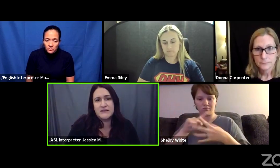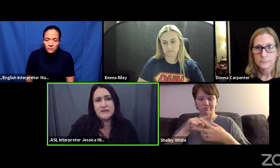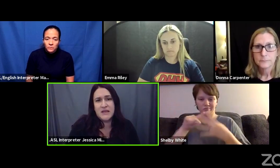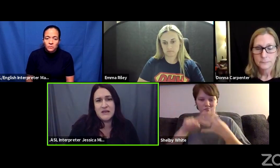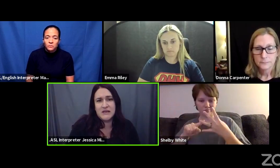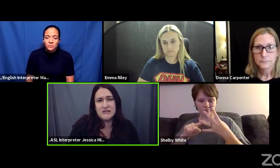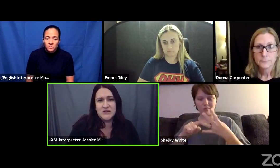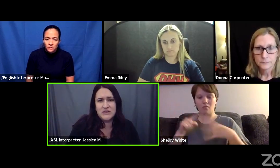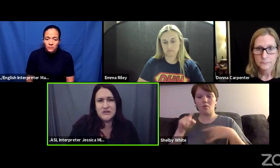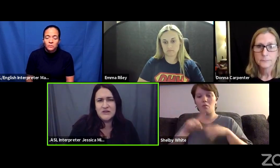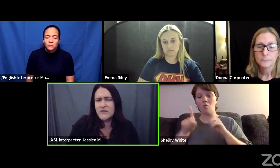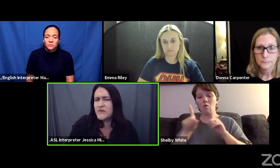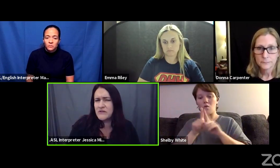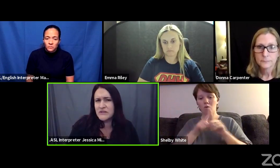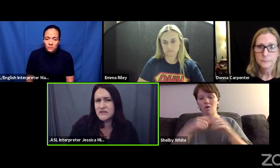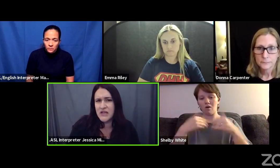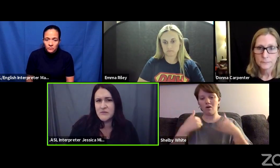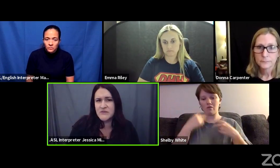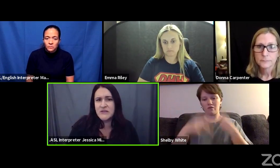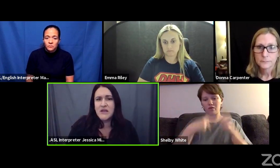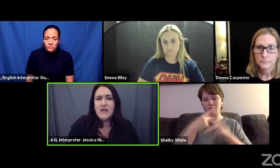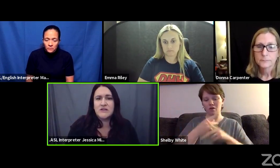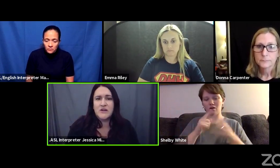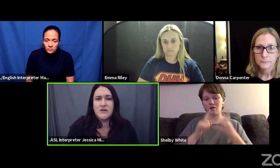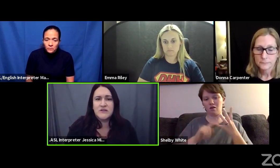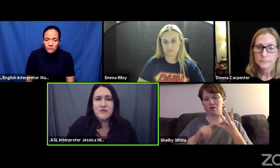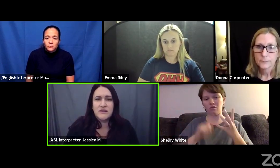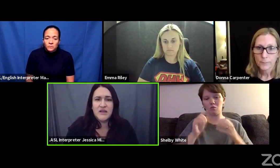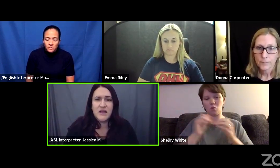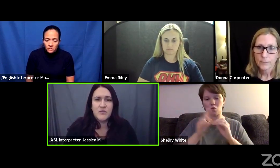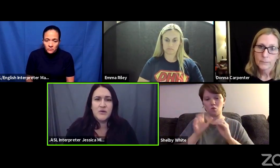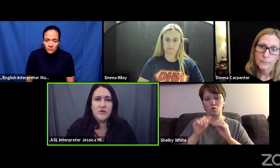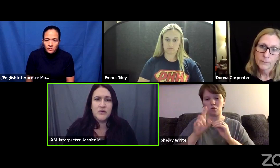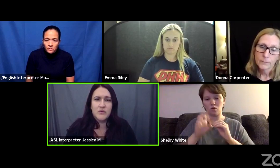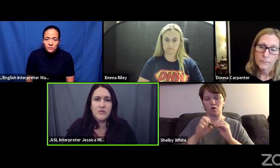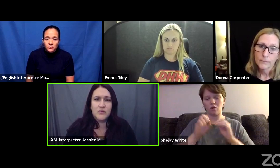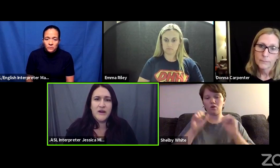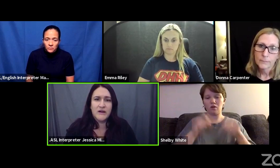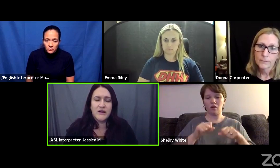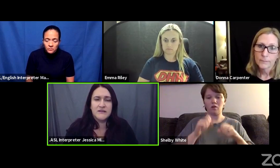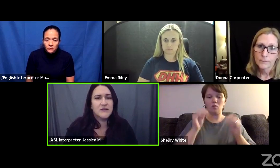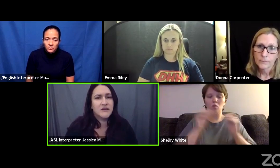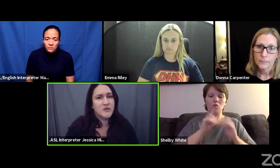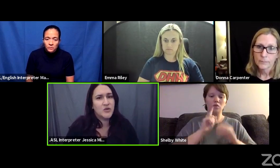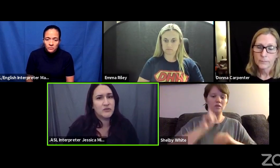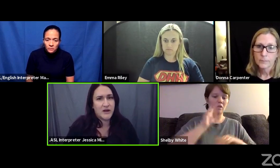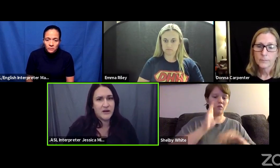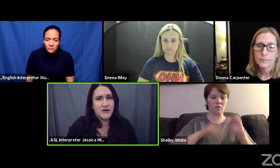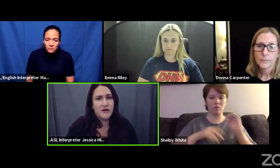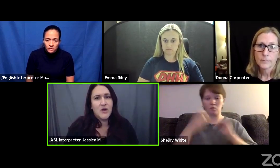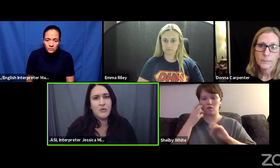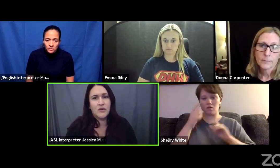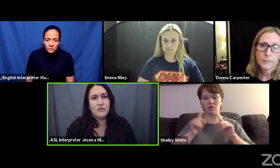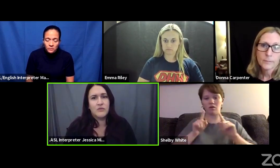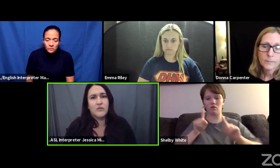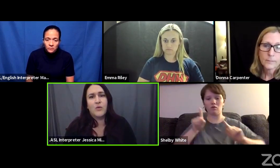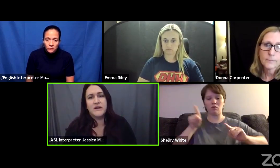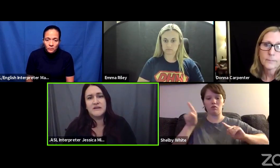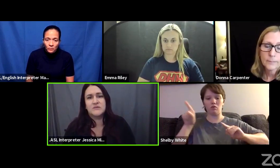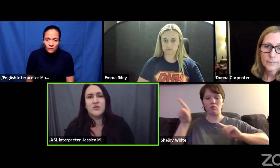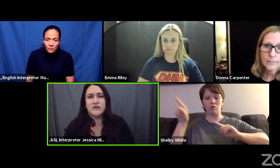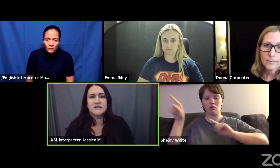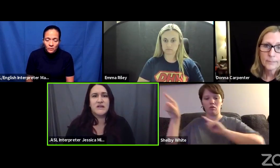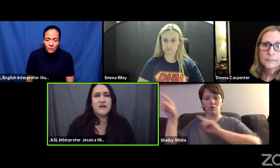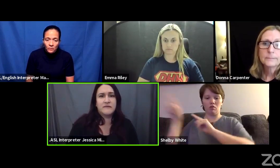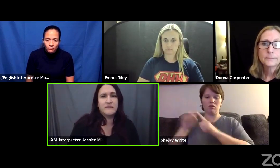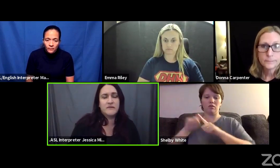well as then in adulthood. There's a few different types. There's also the type where it's a little bit more rare, where one